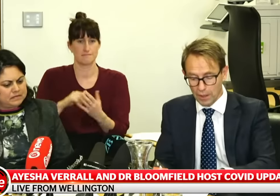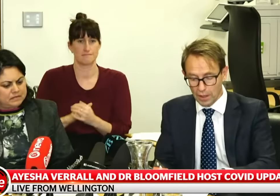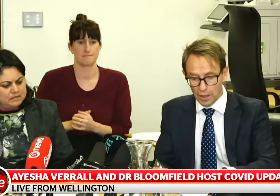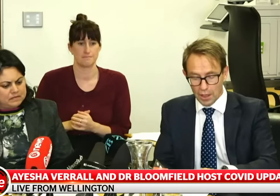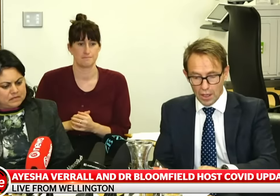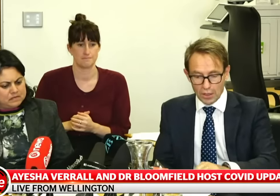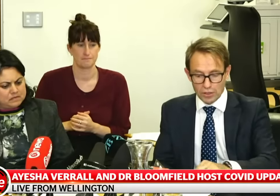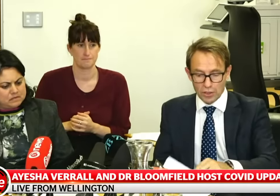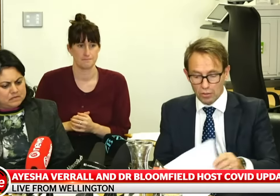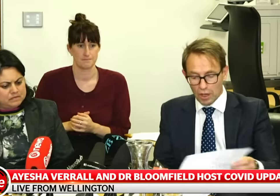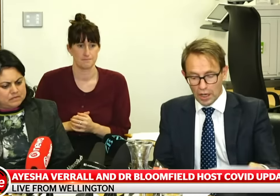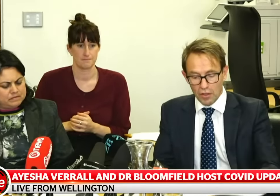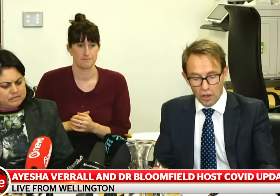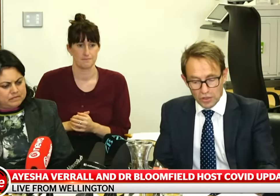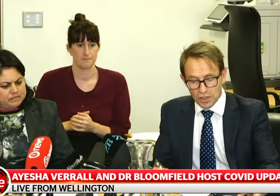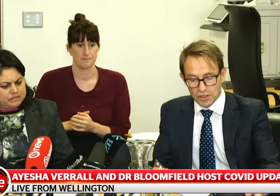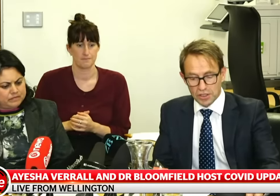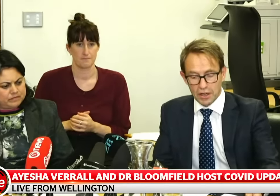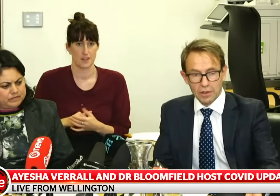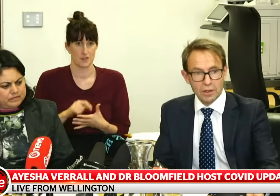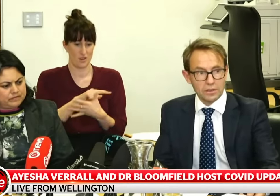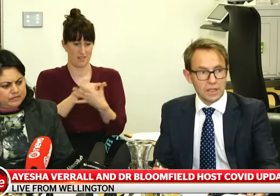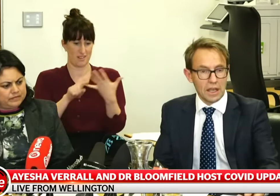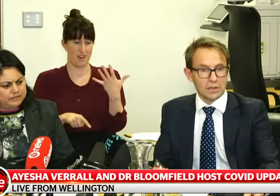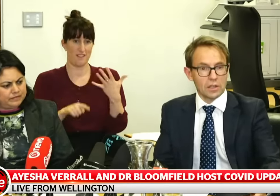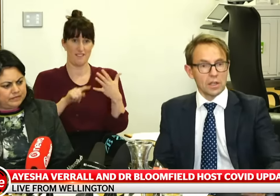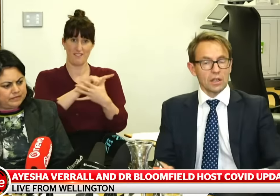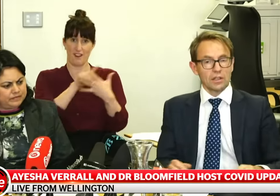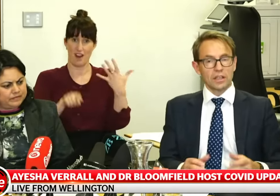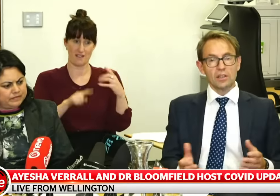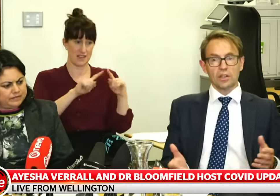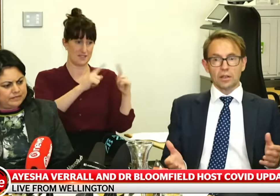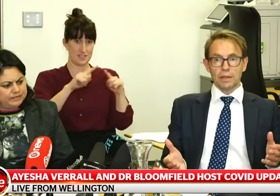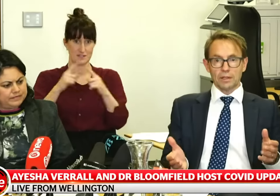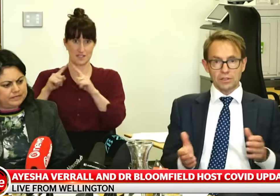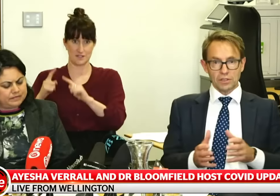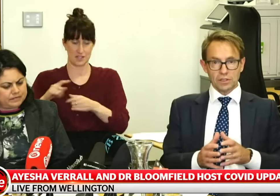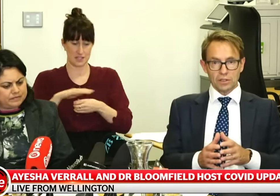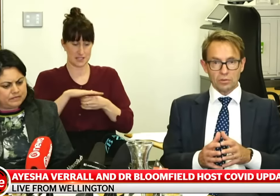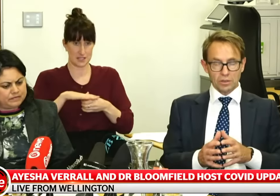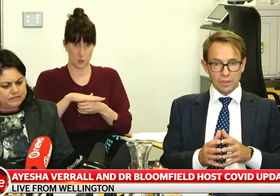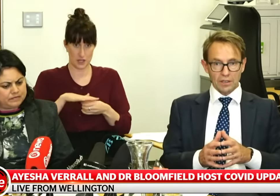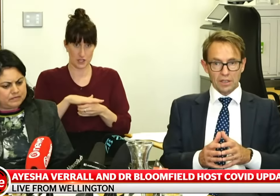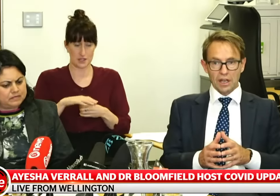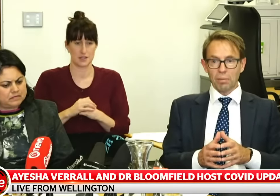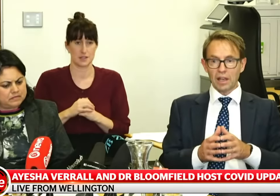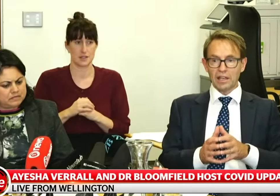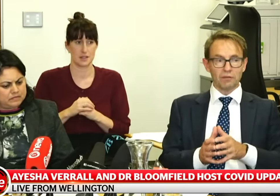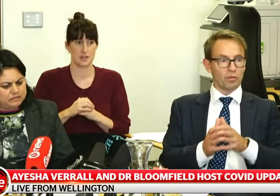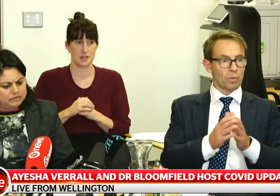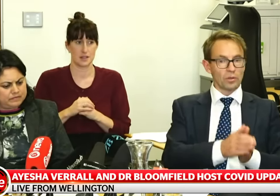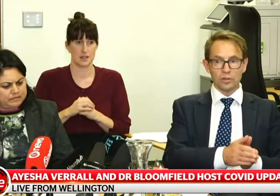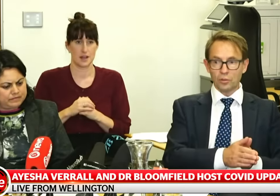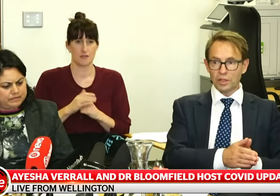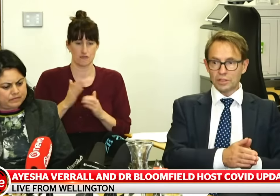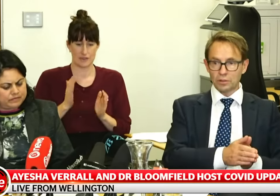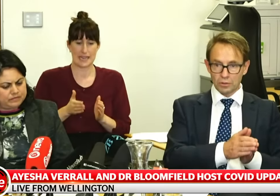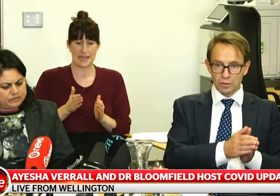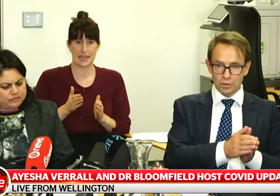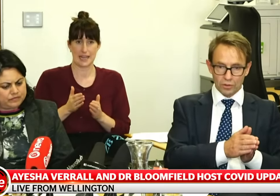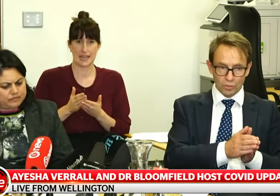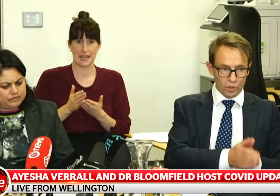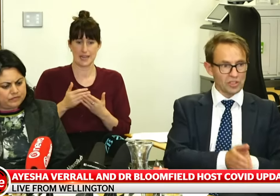community. So those are the scenarios, and the key thing about this is, and I talked about planning for both the